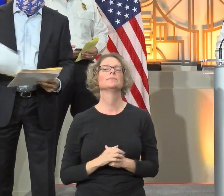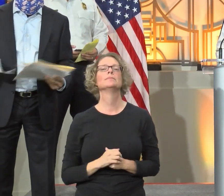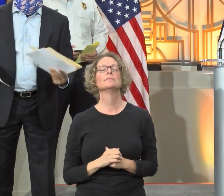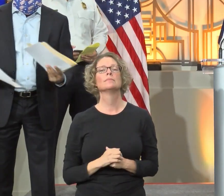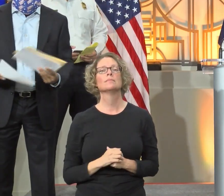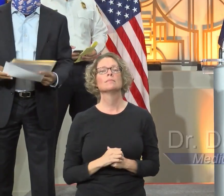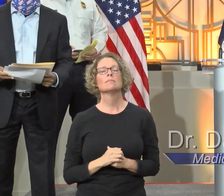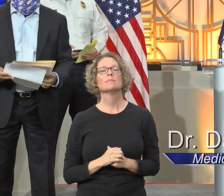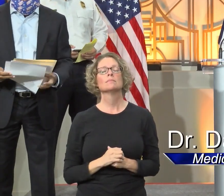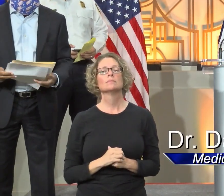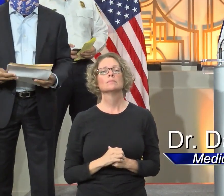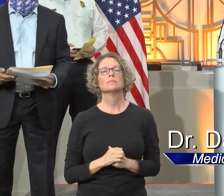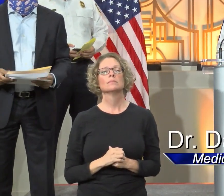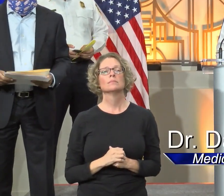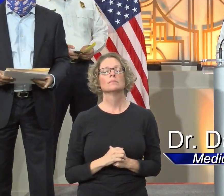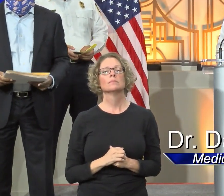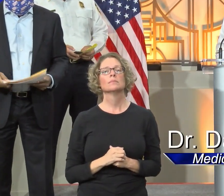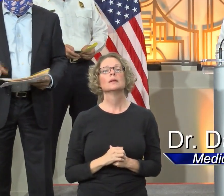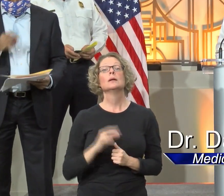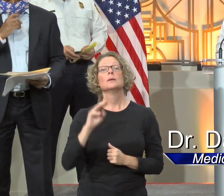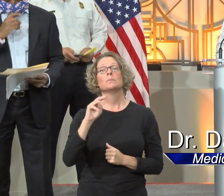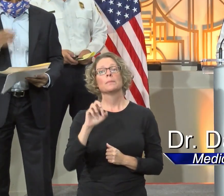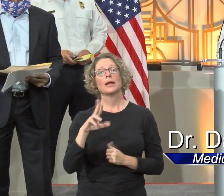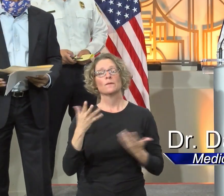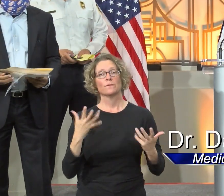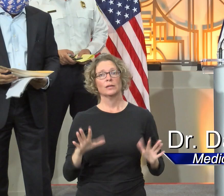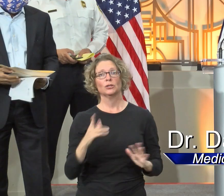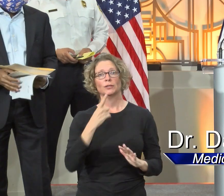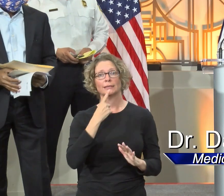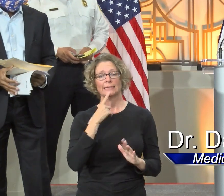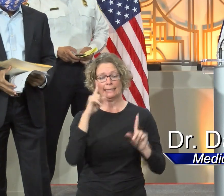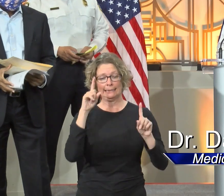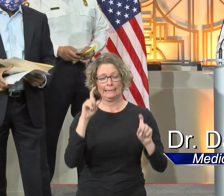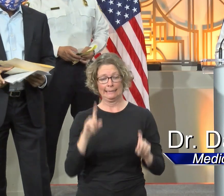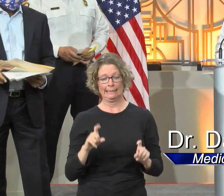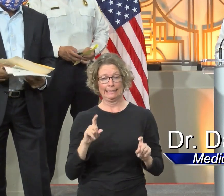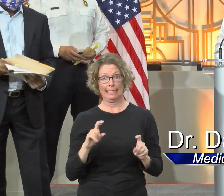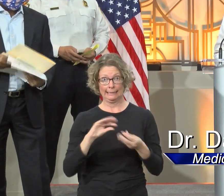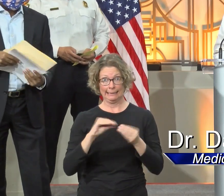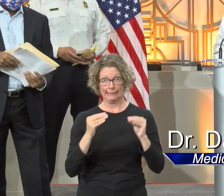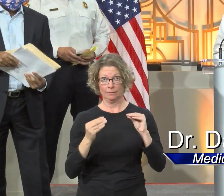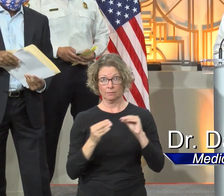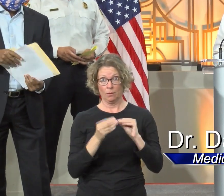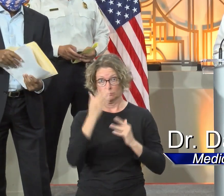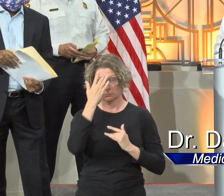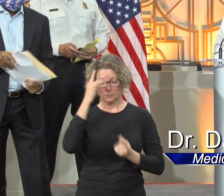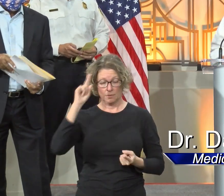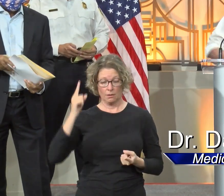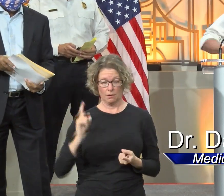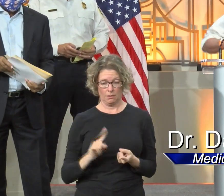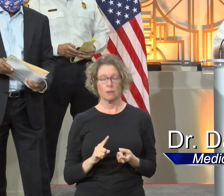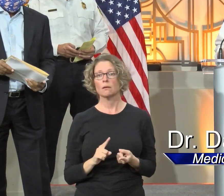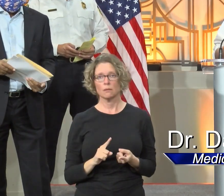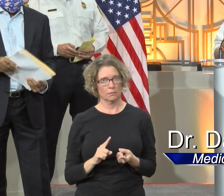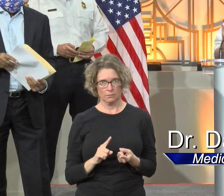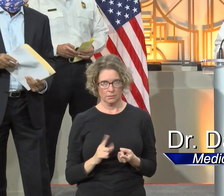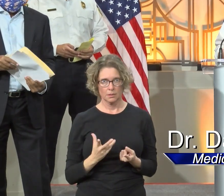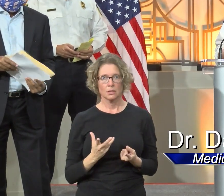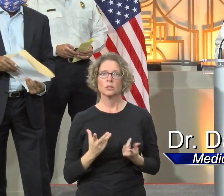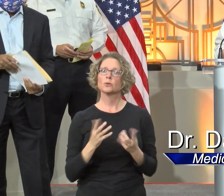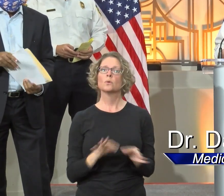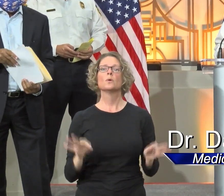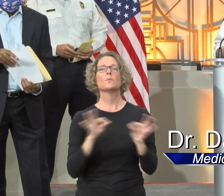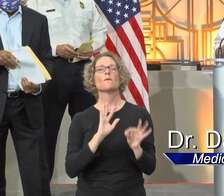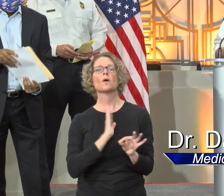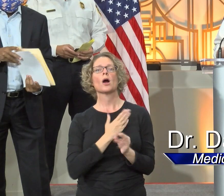One update to have is the mayor pointed out about the testing numbers are going down, and testing is vital for all of us. It's vital for us as a